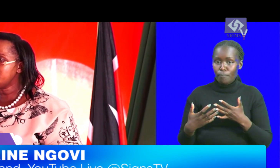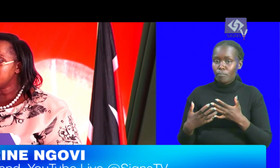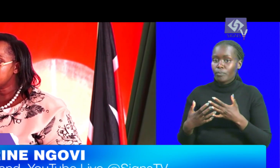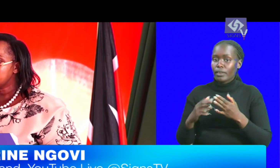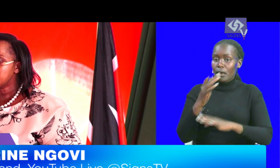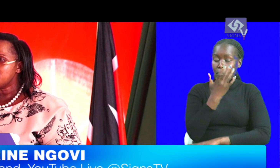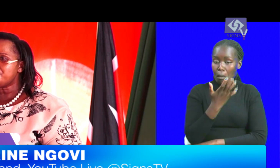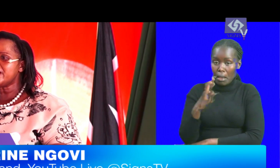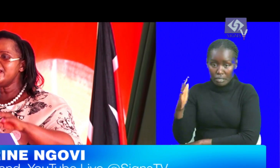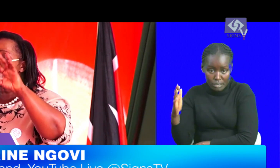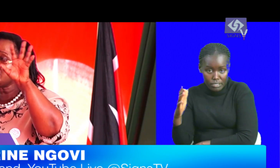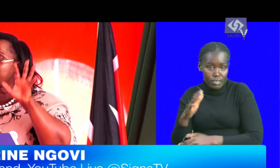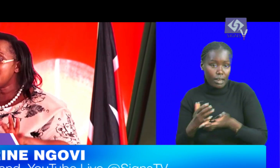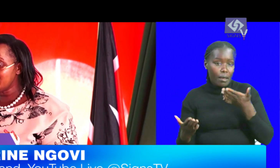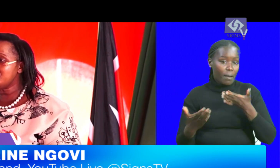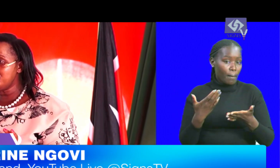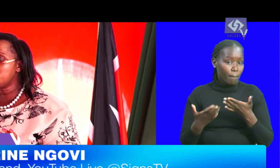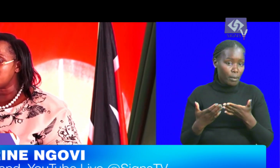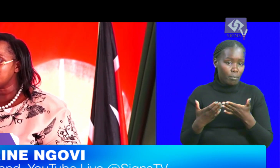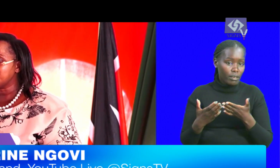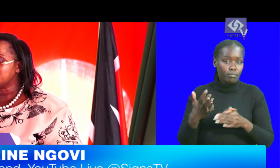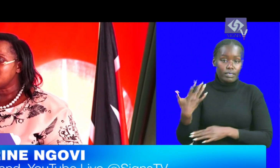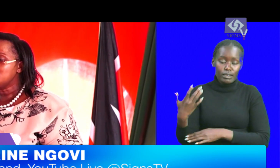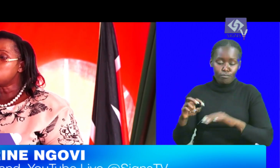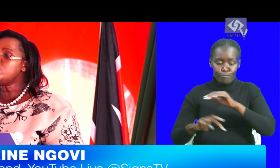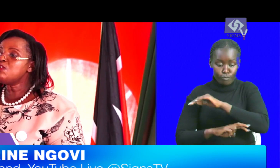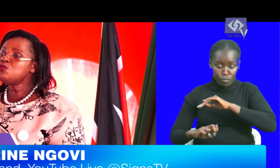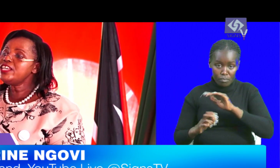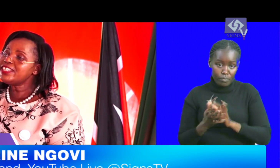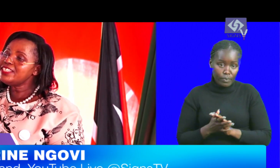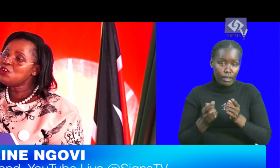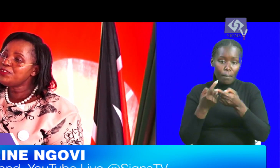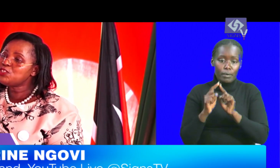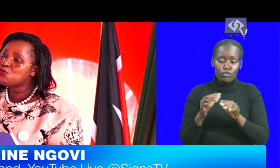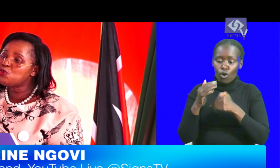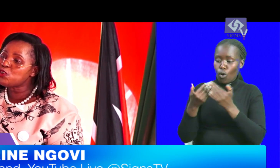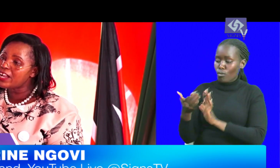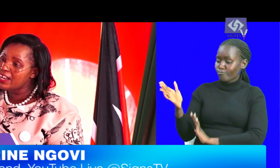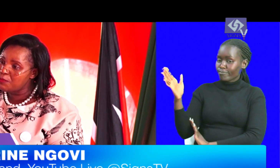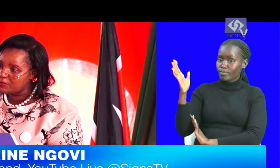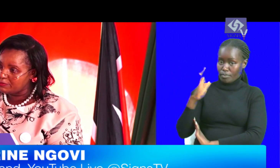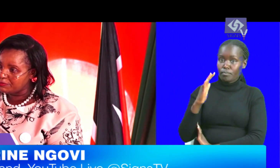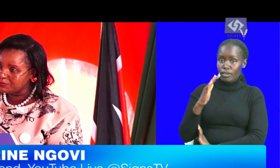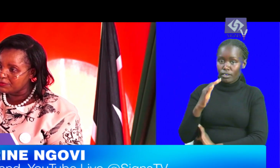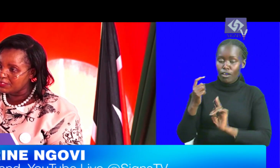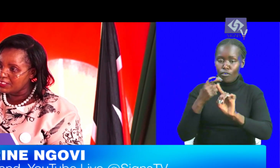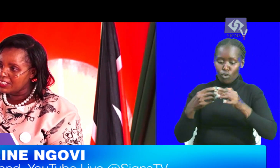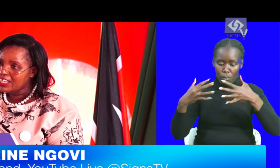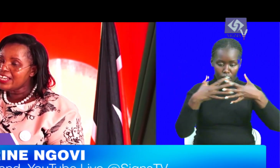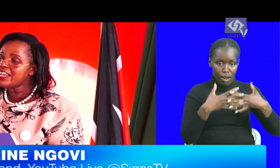fulani, pengine kiti fulani iliibiwa. Tunarudisha hizo vitu kutoka ng'ambo. Na